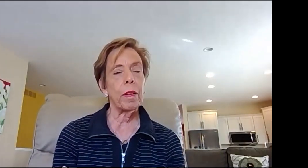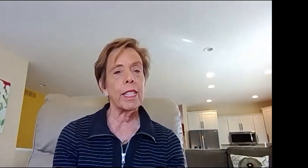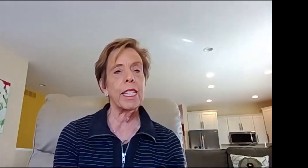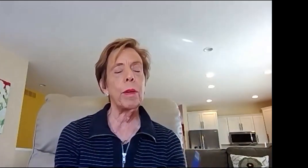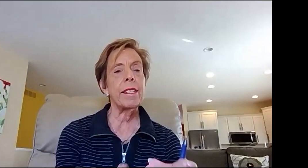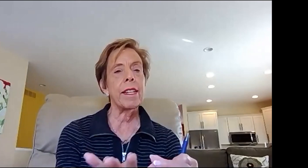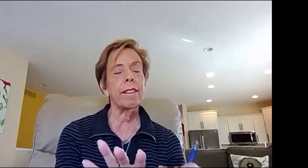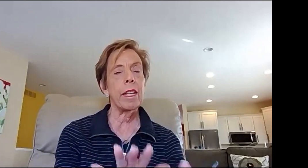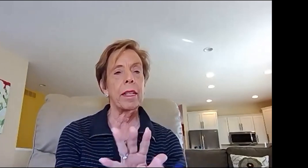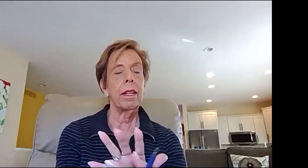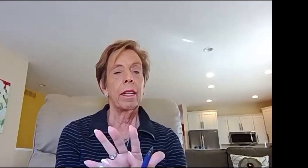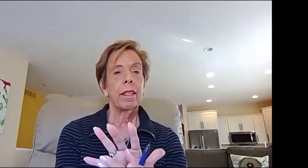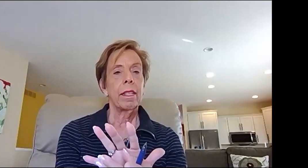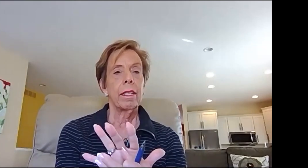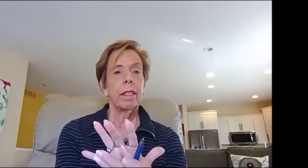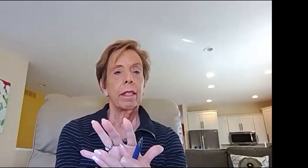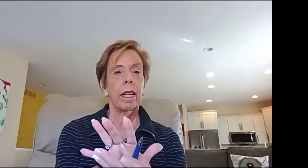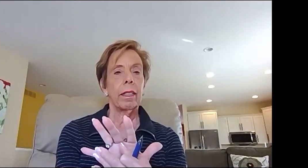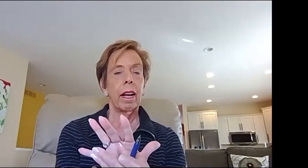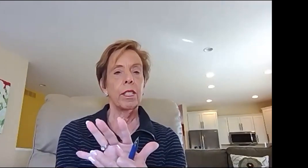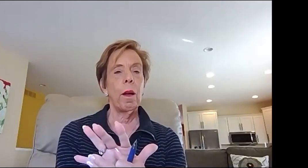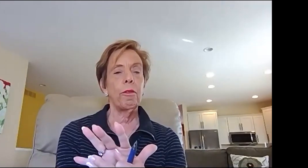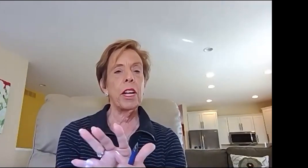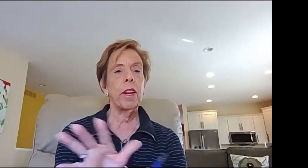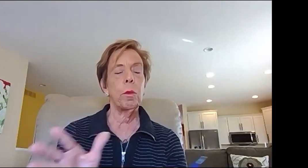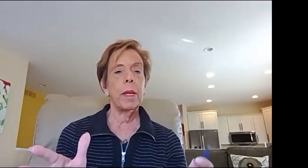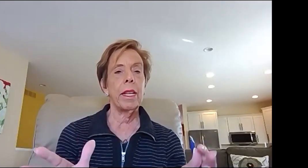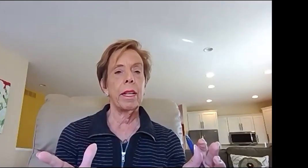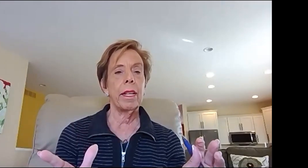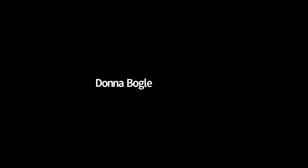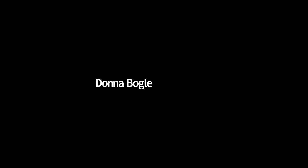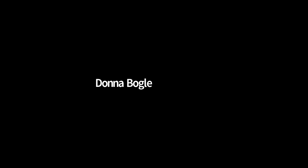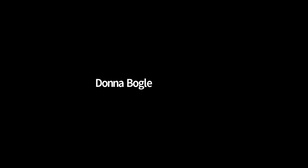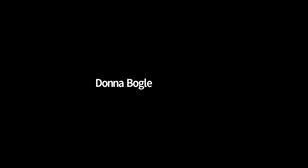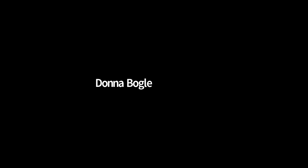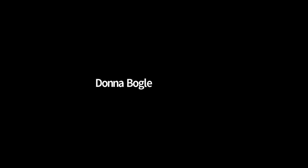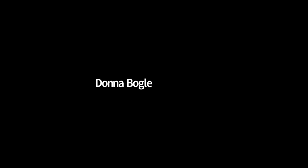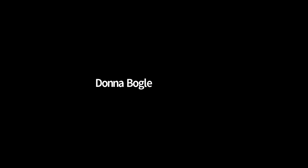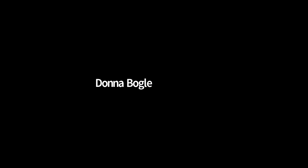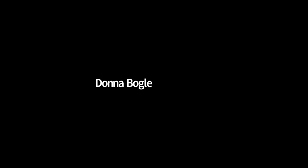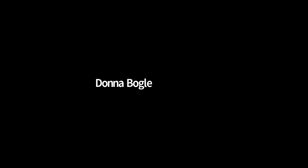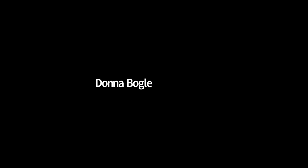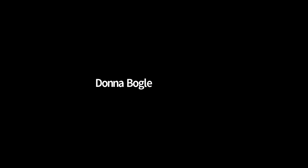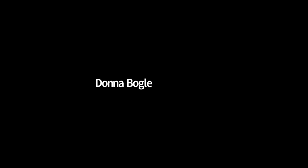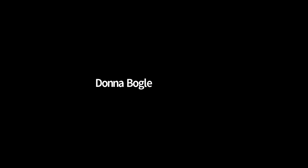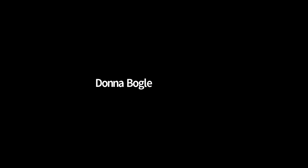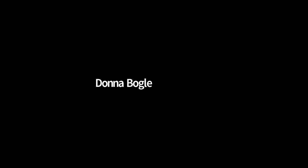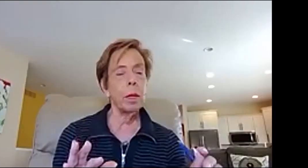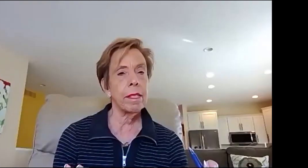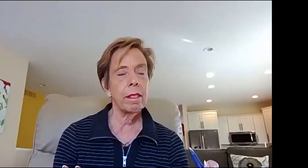Because see, we see a thumb and a small finger, and it would be easier to have one that flips. Do